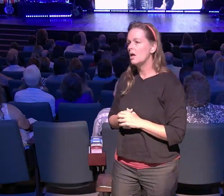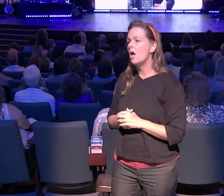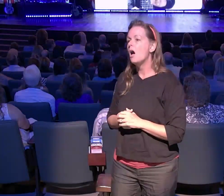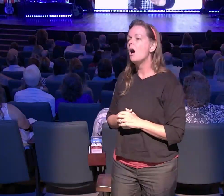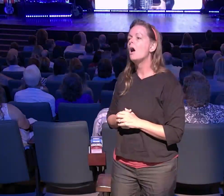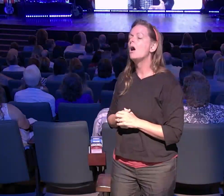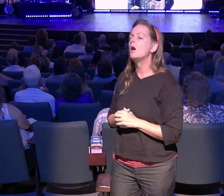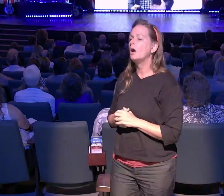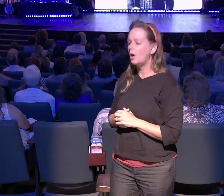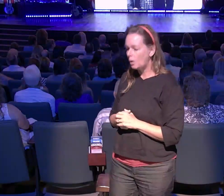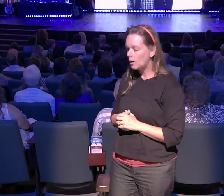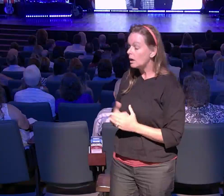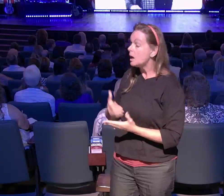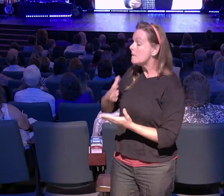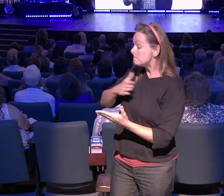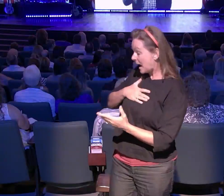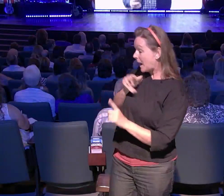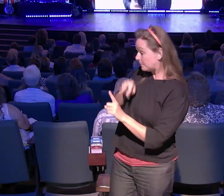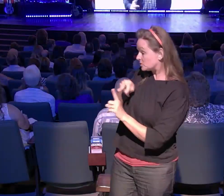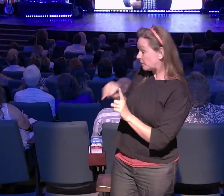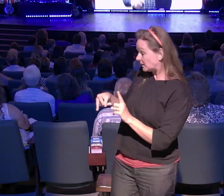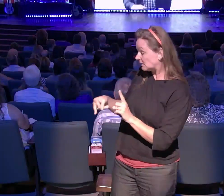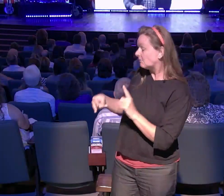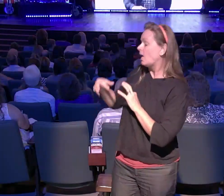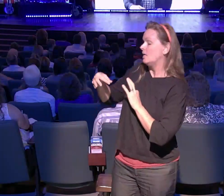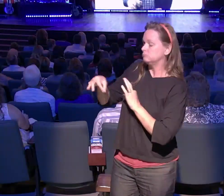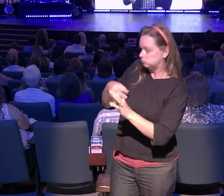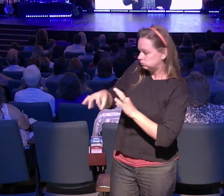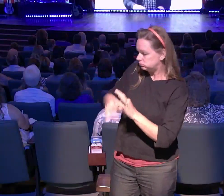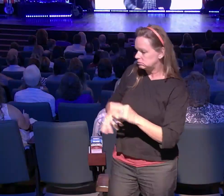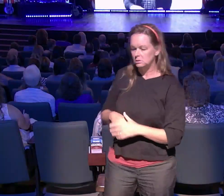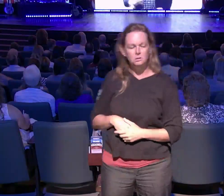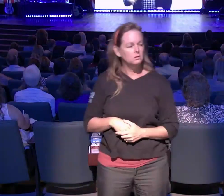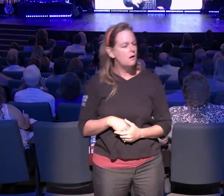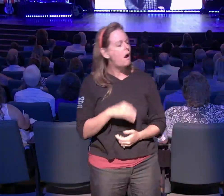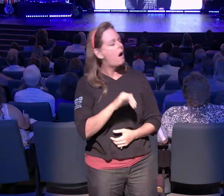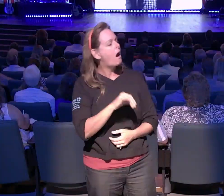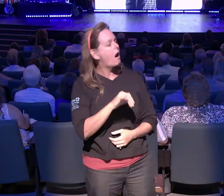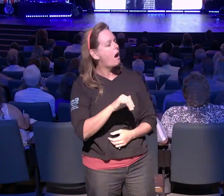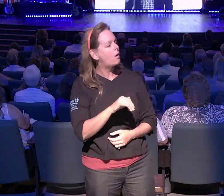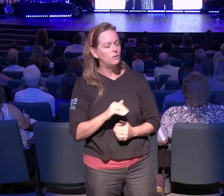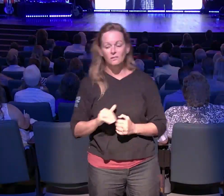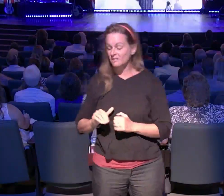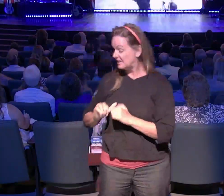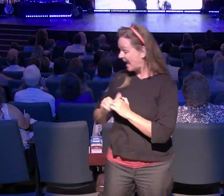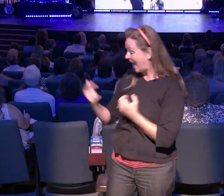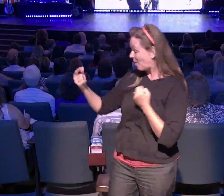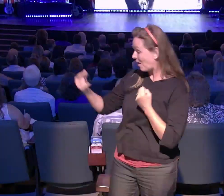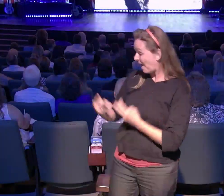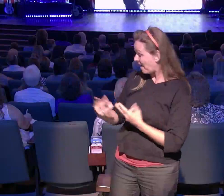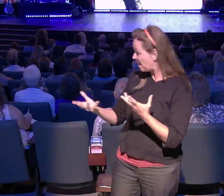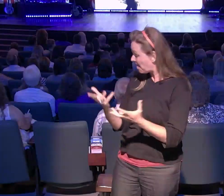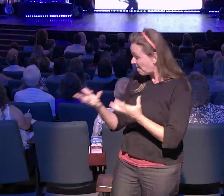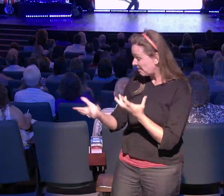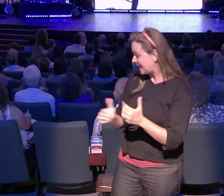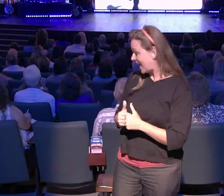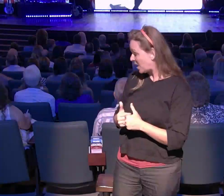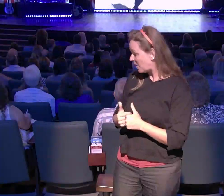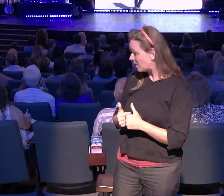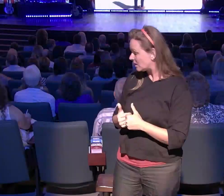to listen, you will grow in your understanding and you'll make room for peace to take root in the relationship.